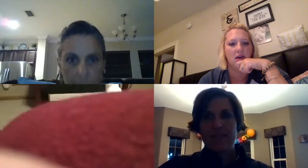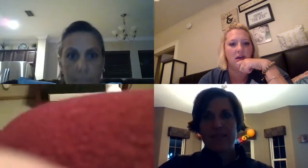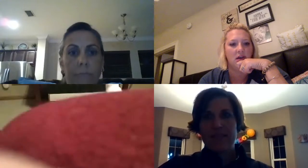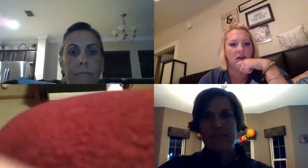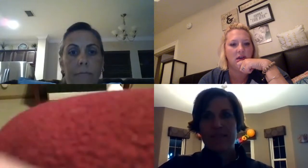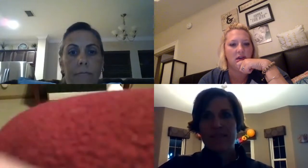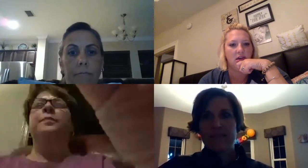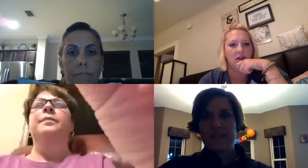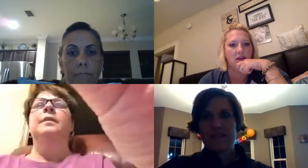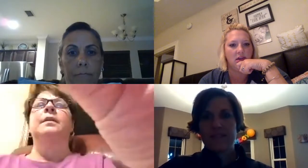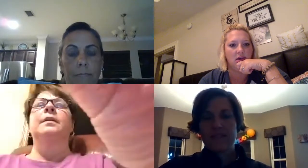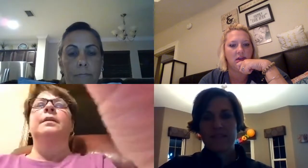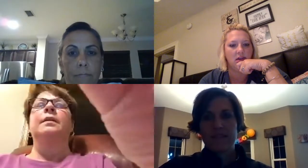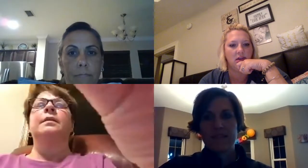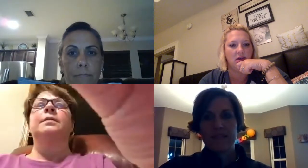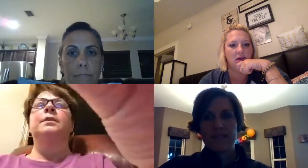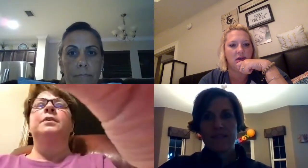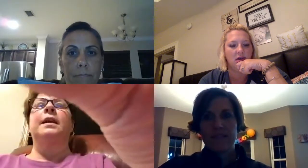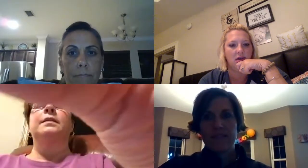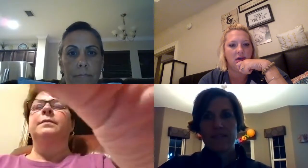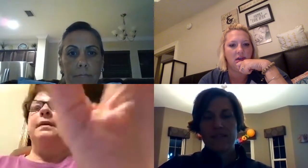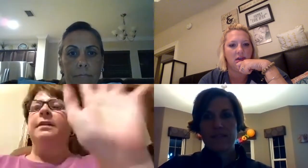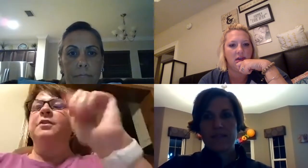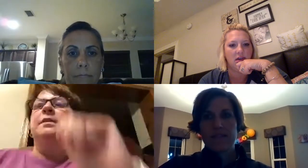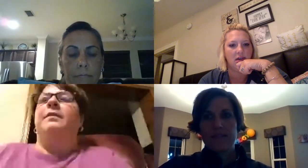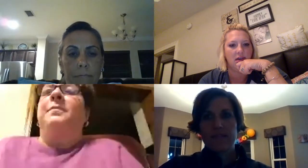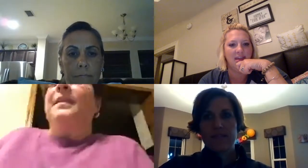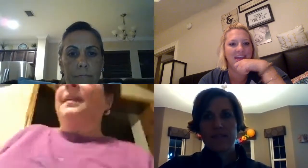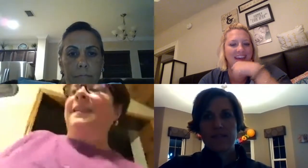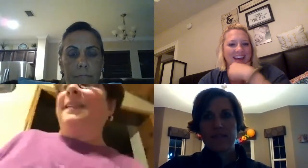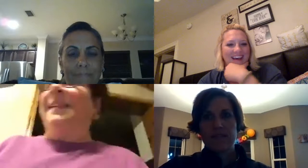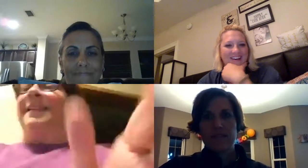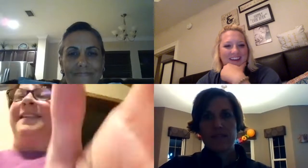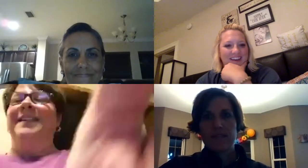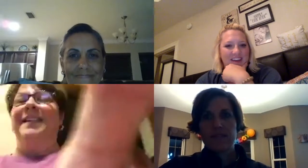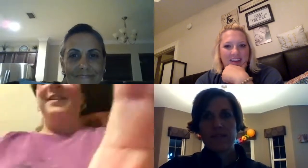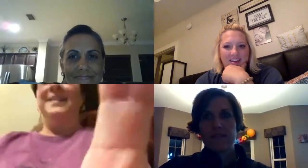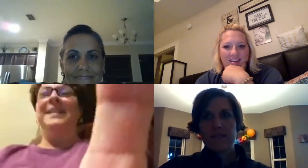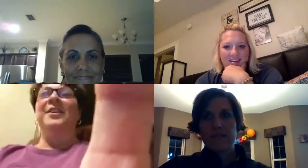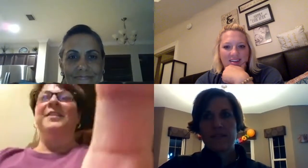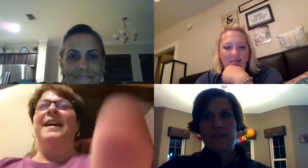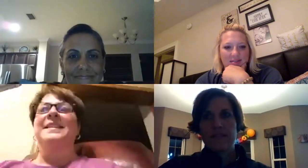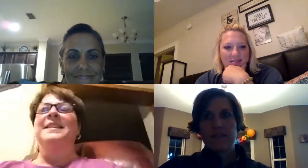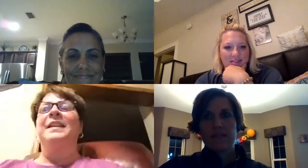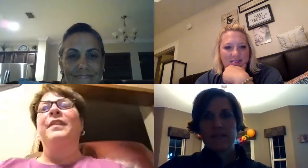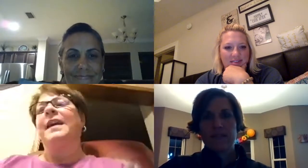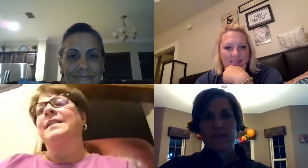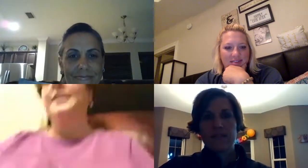No. Switch to active. Let's just leave it. Okay. I'll just see all you guys because then if I can see y'all at